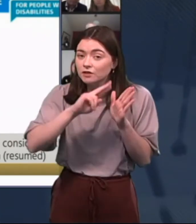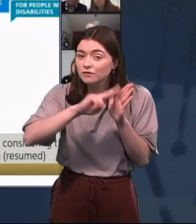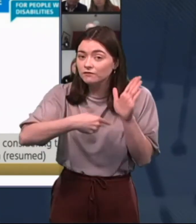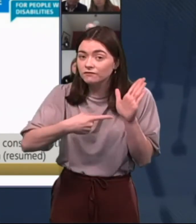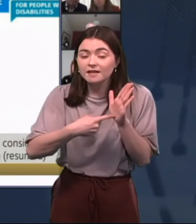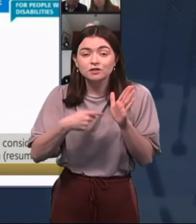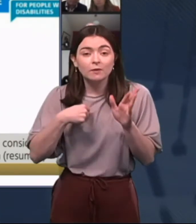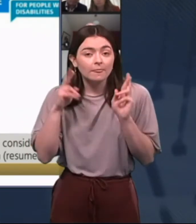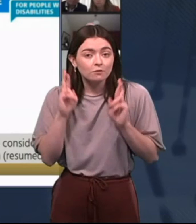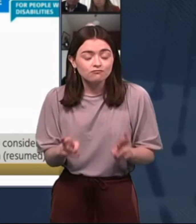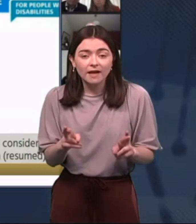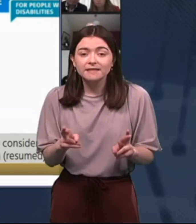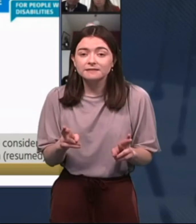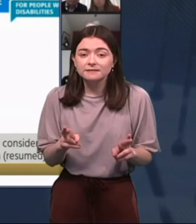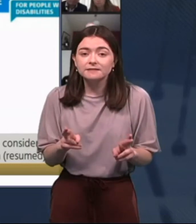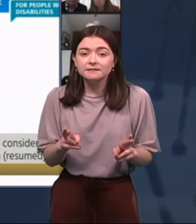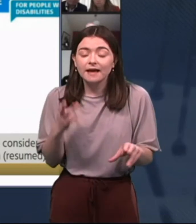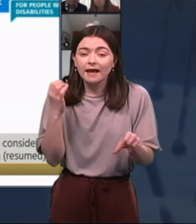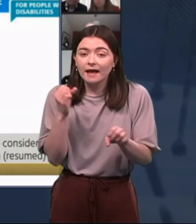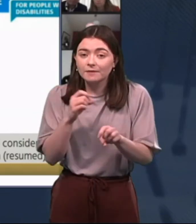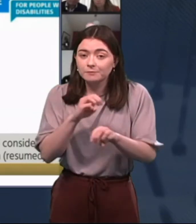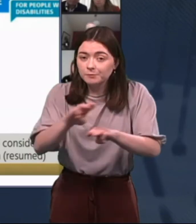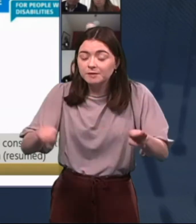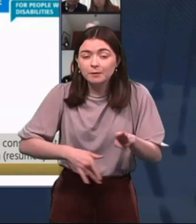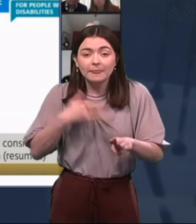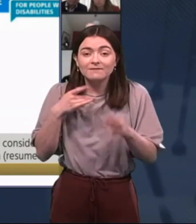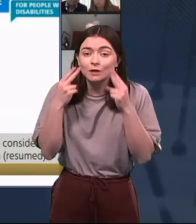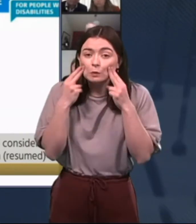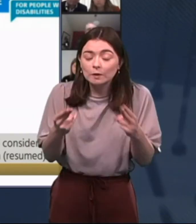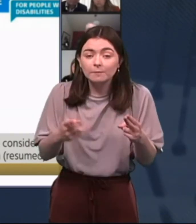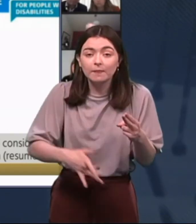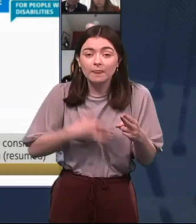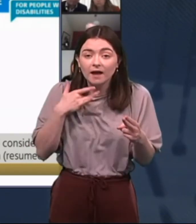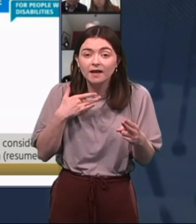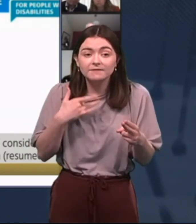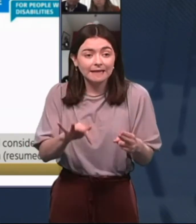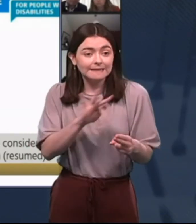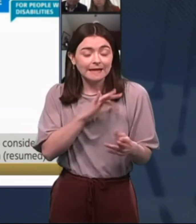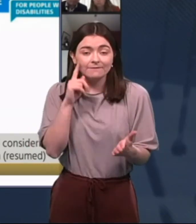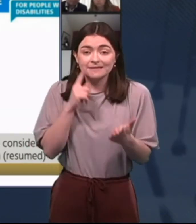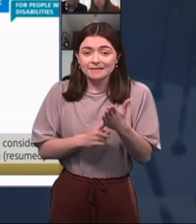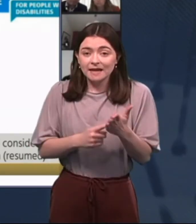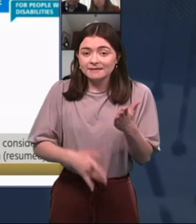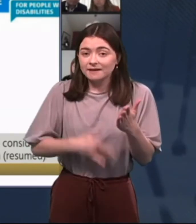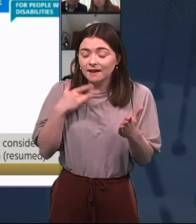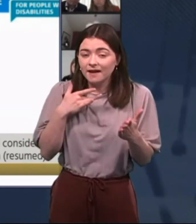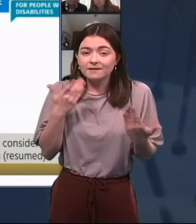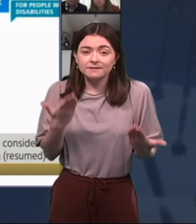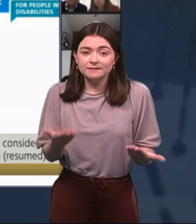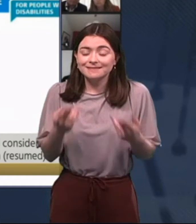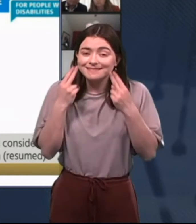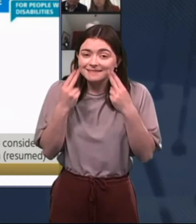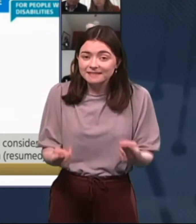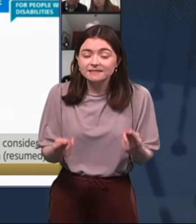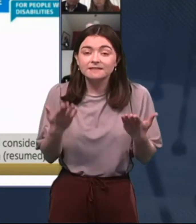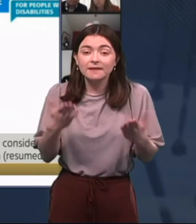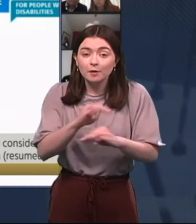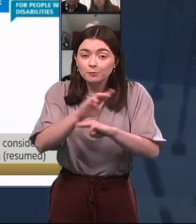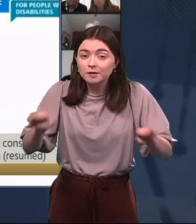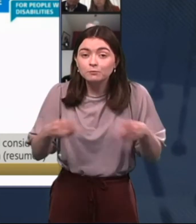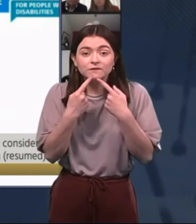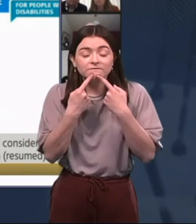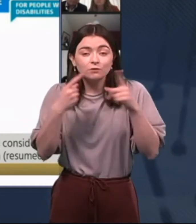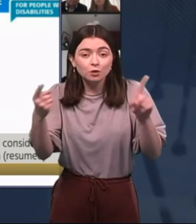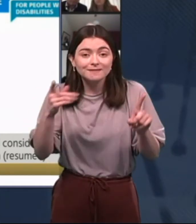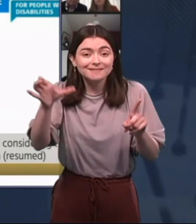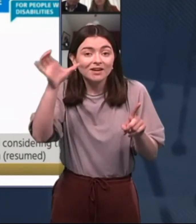UNCRPD and rights, and people living ordinary lives, self-determined lives, it's essential that people's voices are heard.